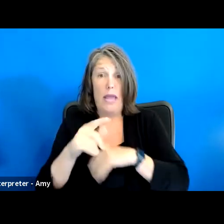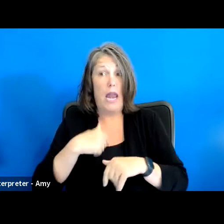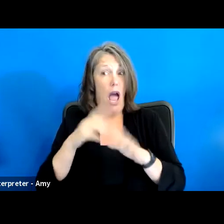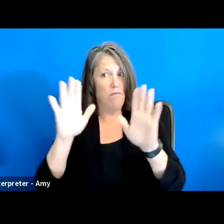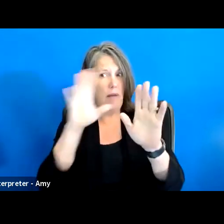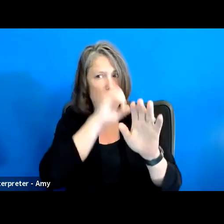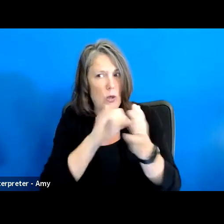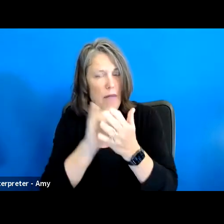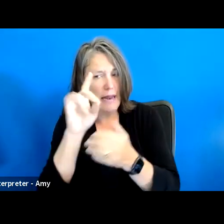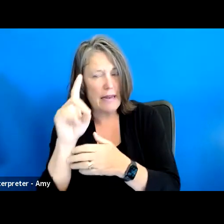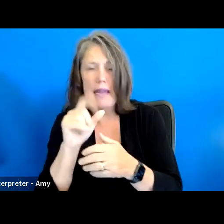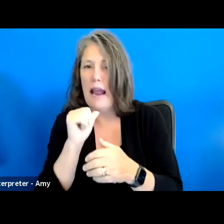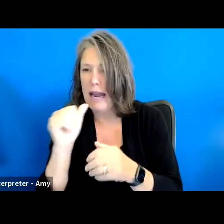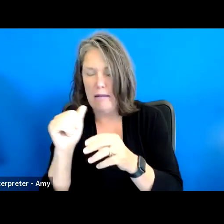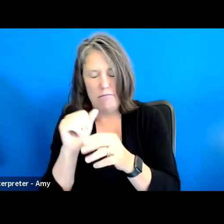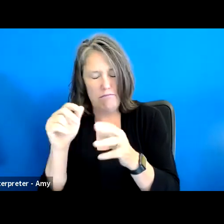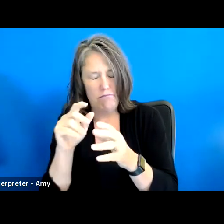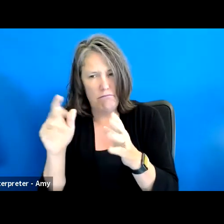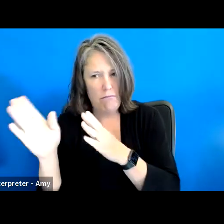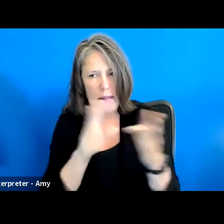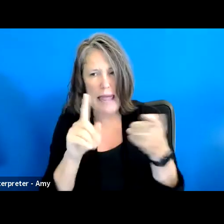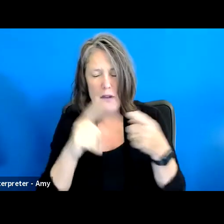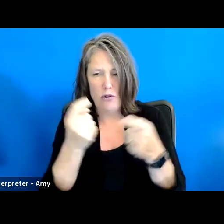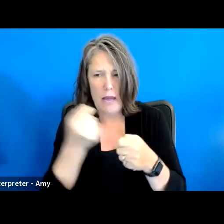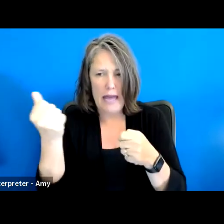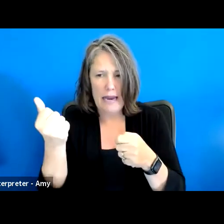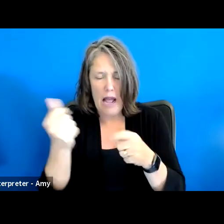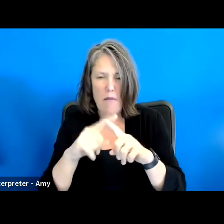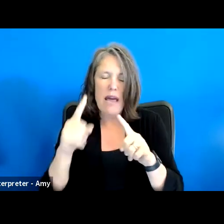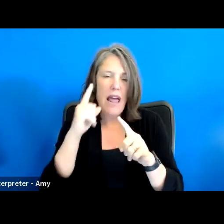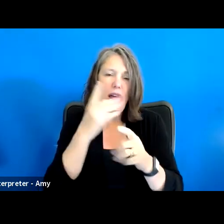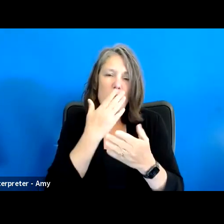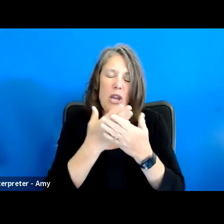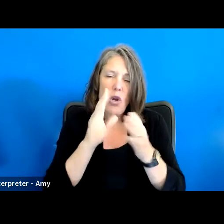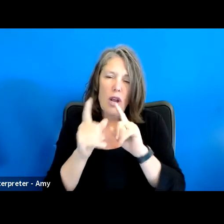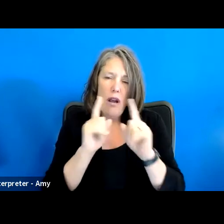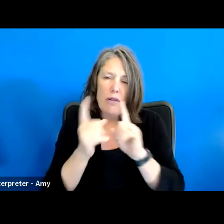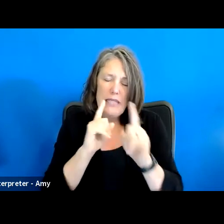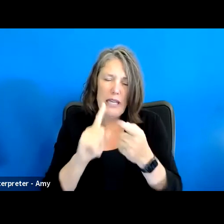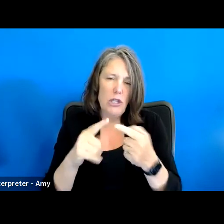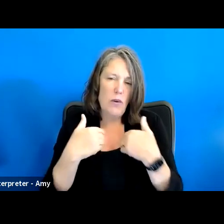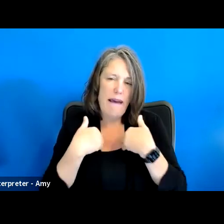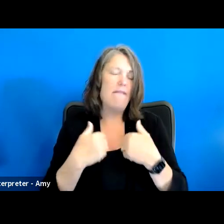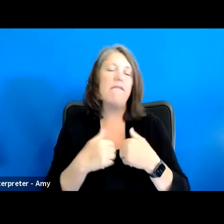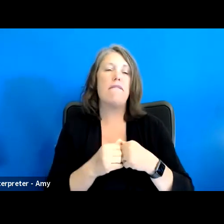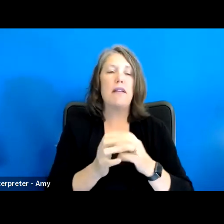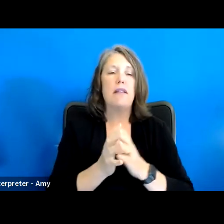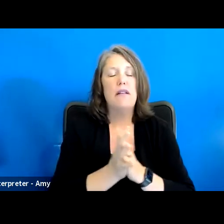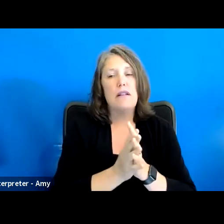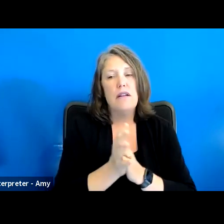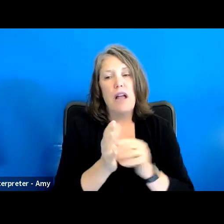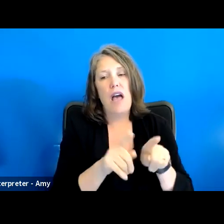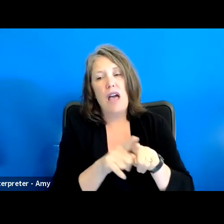on editing it out, but it was something that I thought would be great to have a conversation on. So I